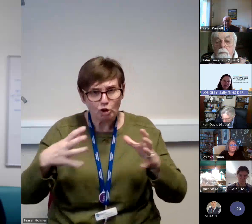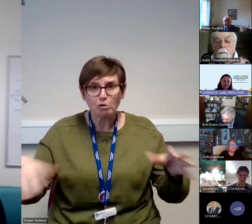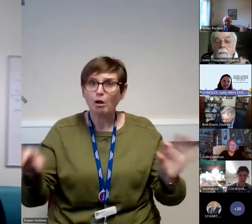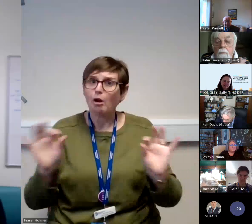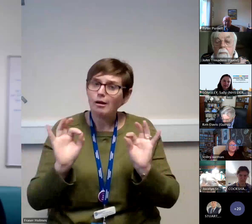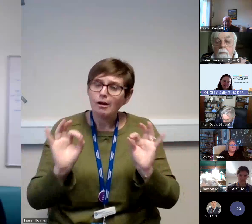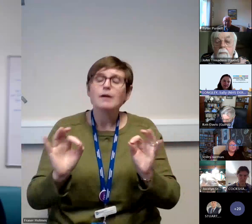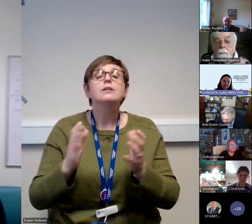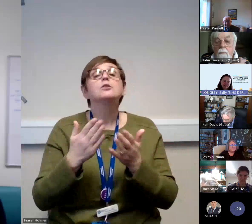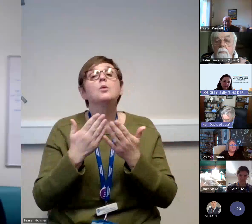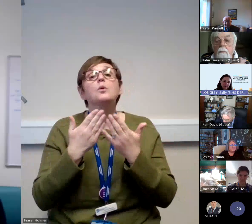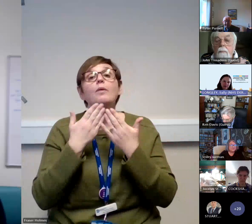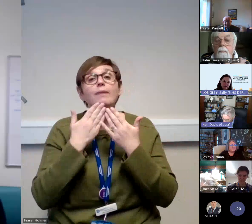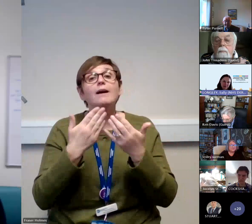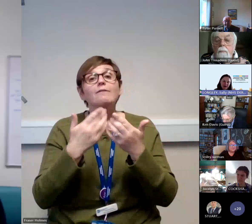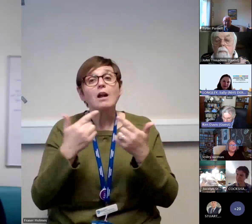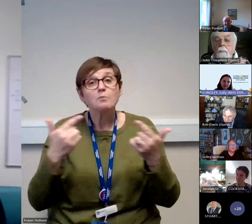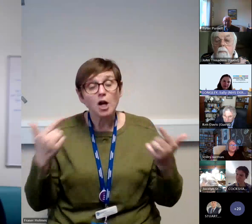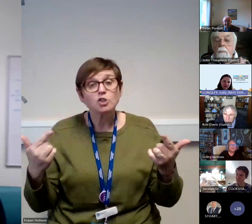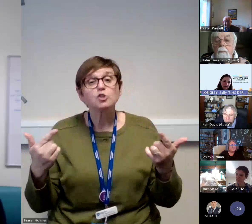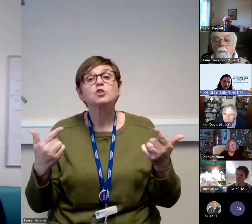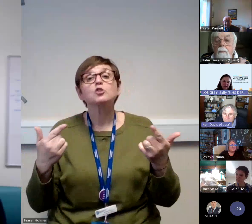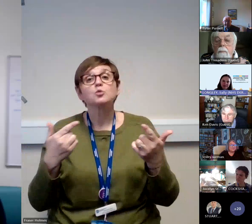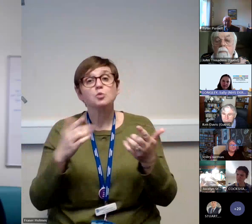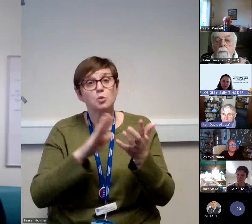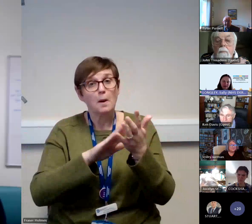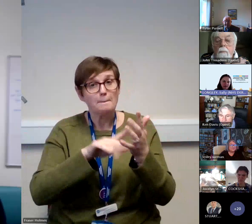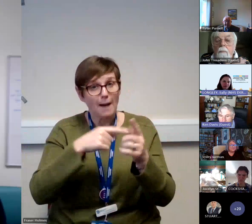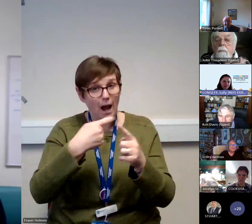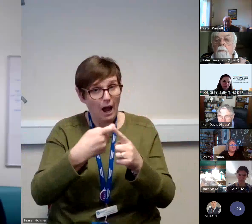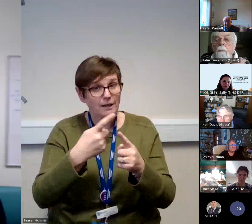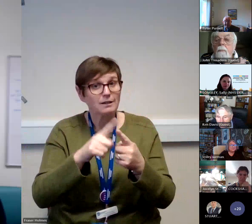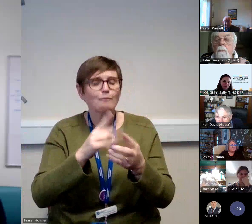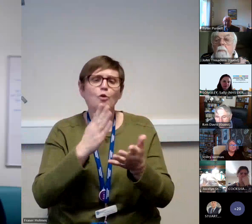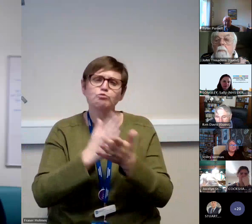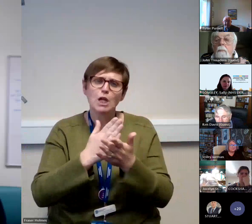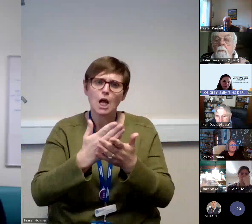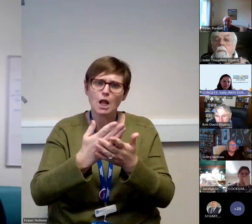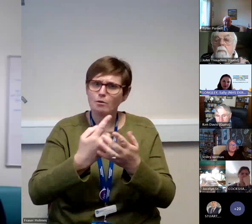And thanks very much to you, Mike, for a really informative